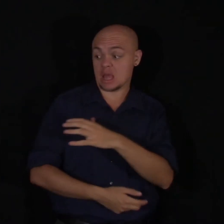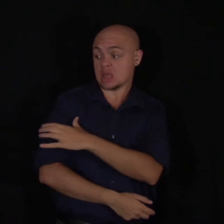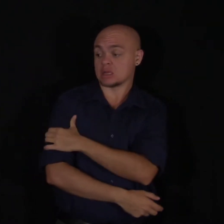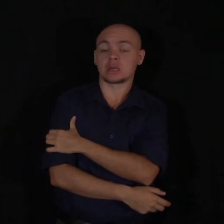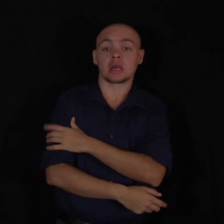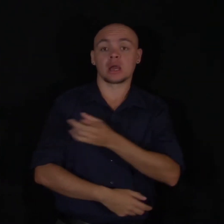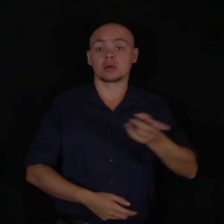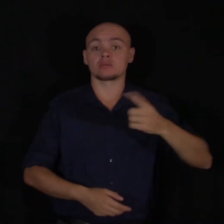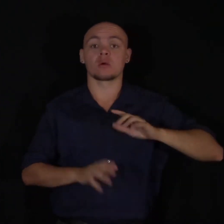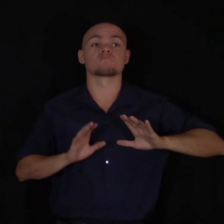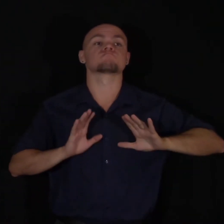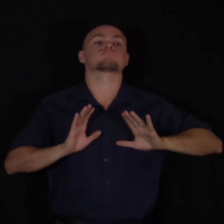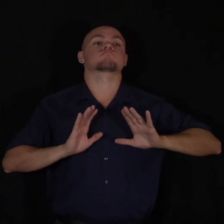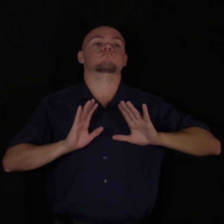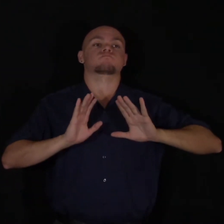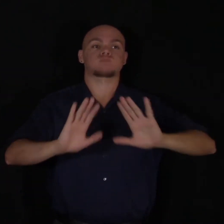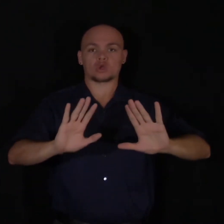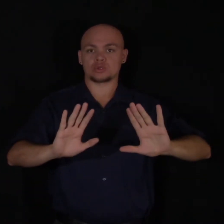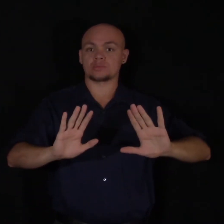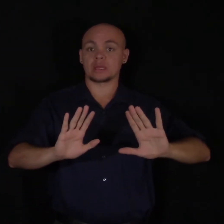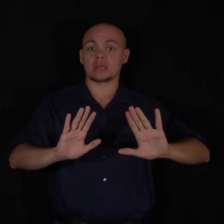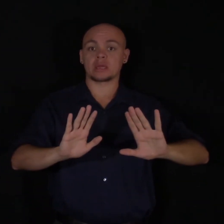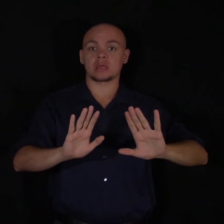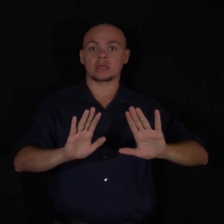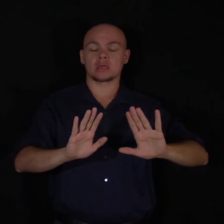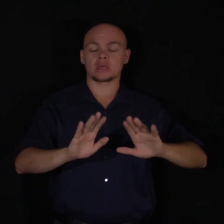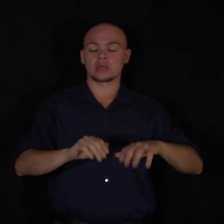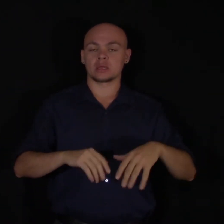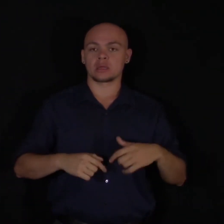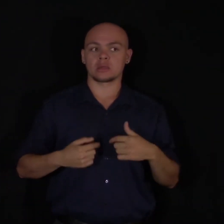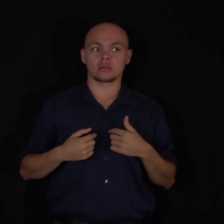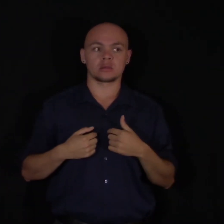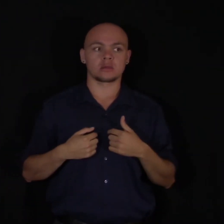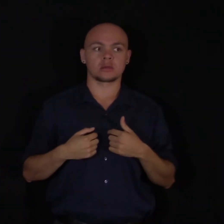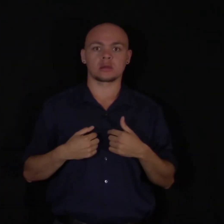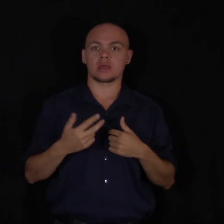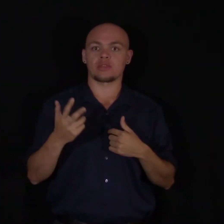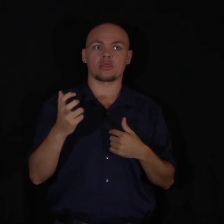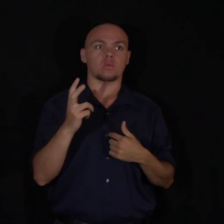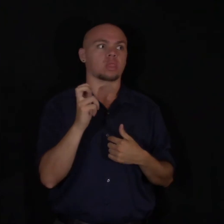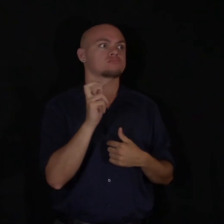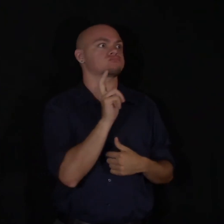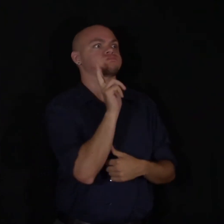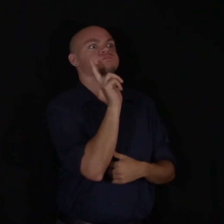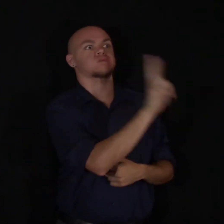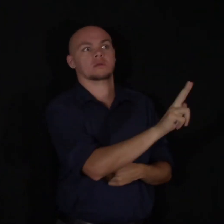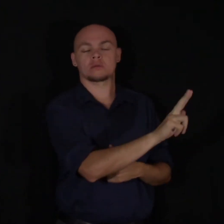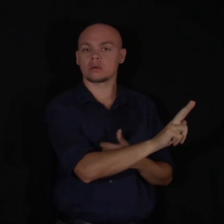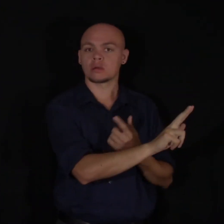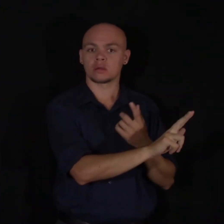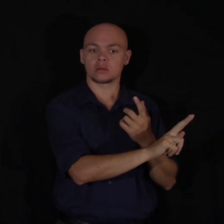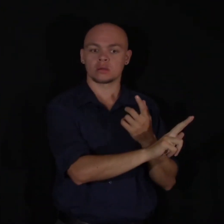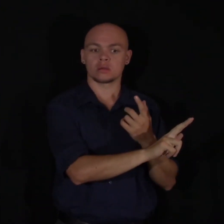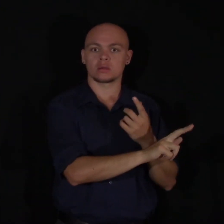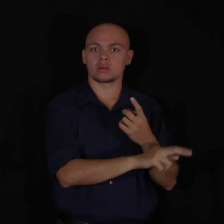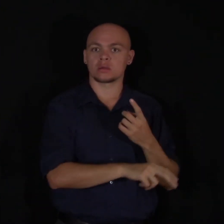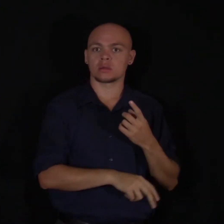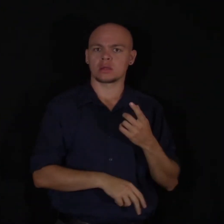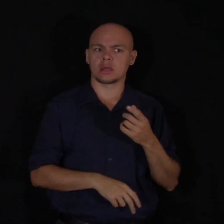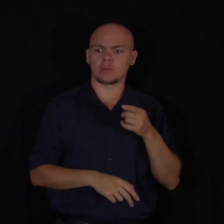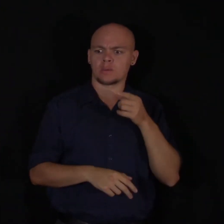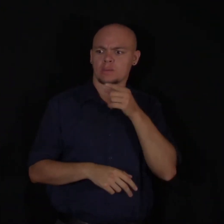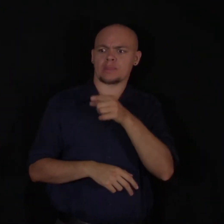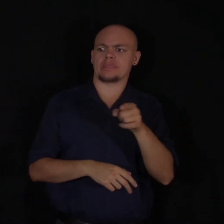me around and pushed me back across the sidewalk. And then they just took off. And I have no idea to this day why they did